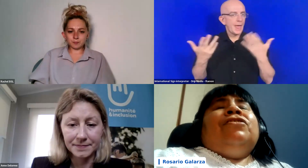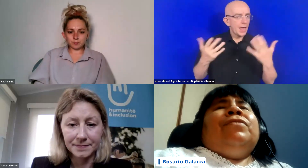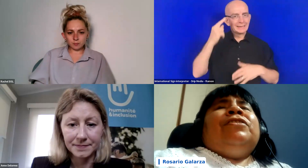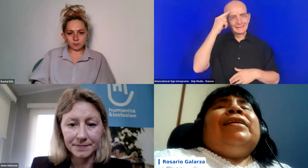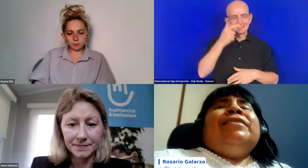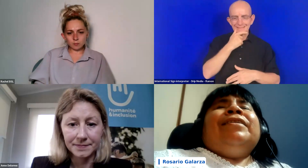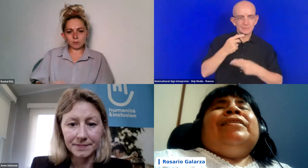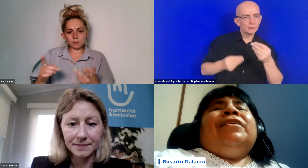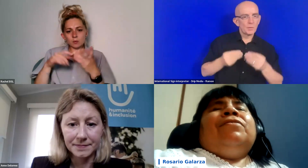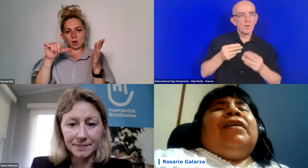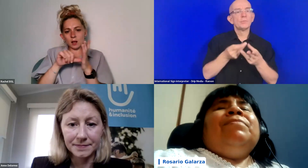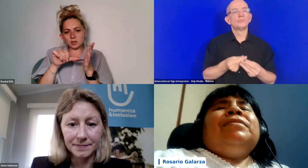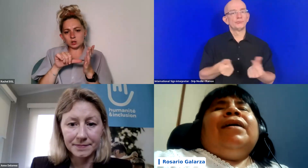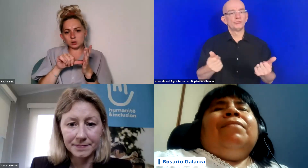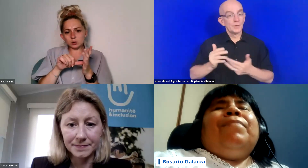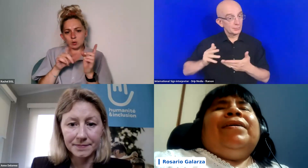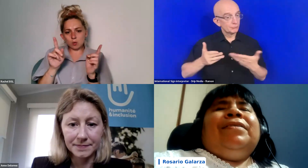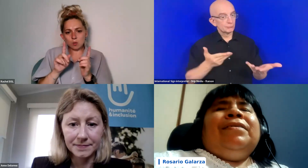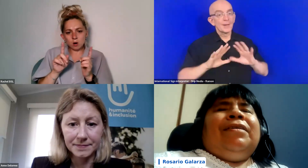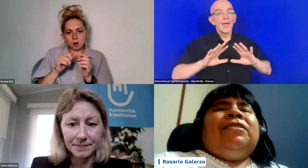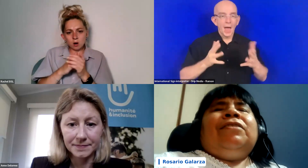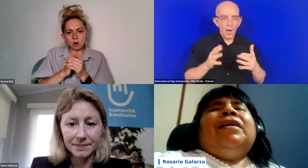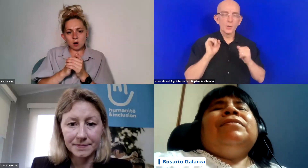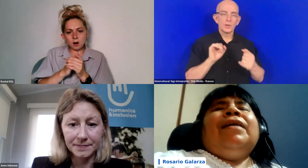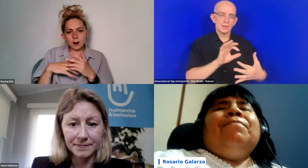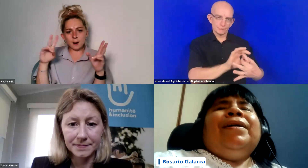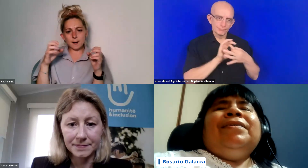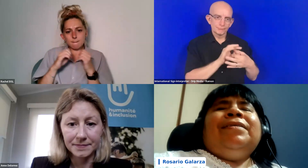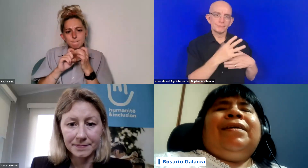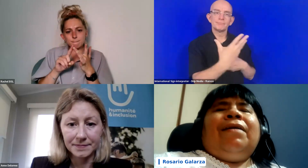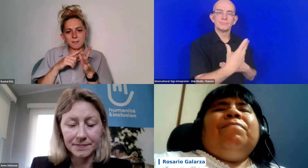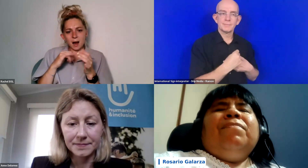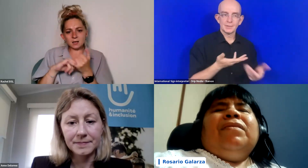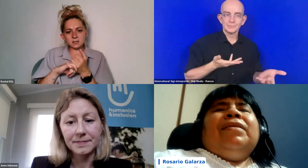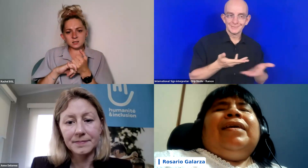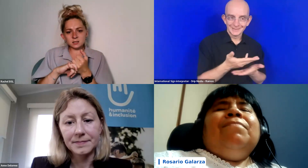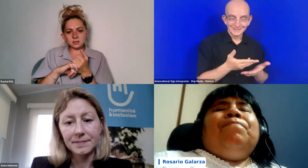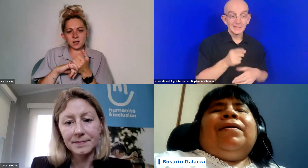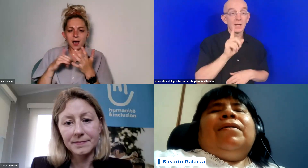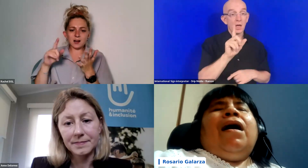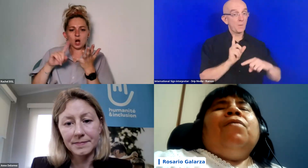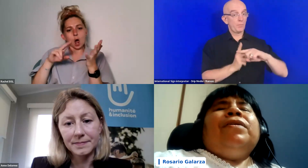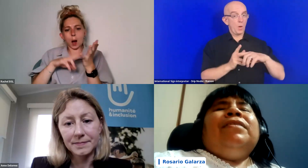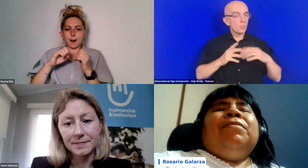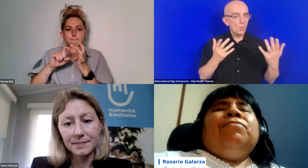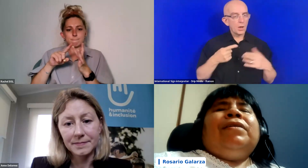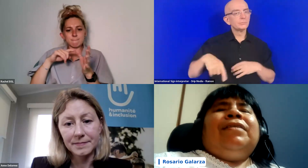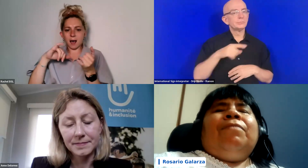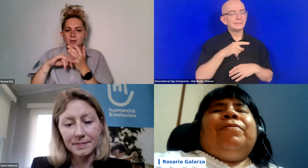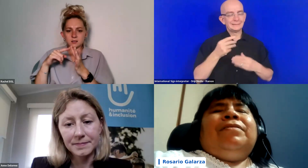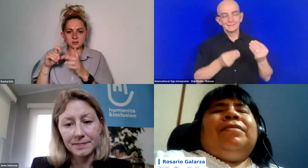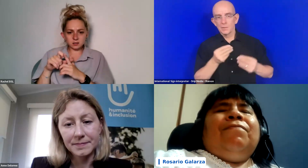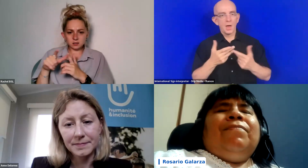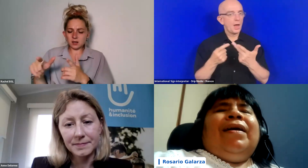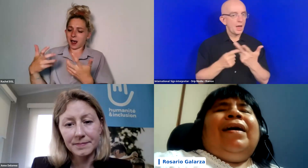Another issue is challenging stereotypes and biases. Stereotypes and biases can impact how individuals